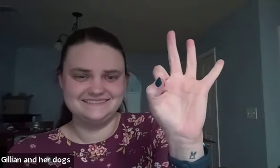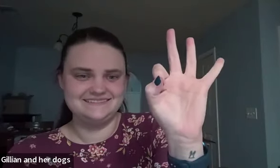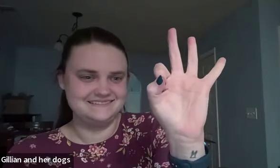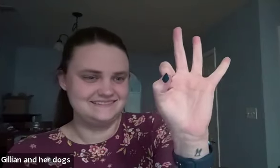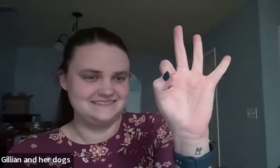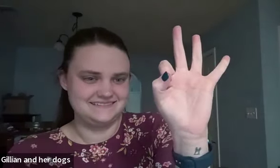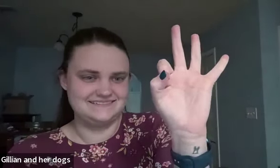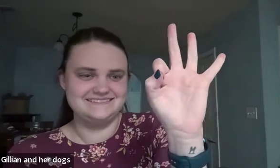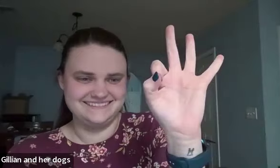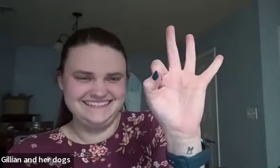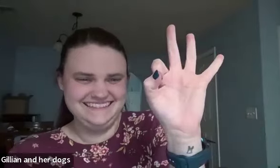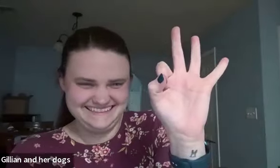mm-hmm,